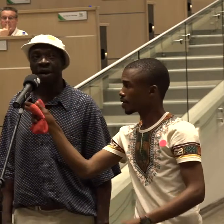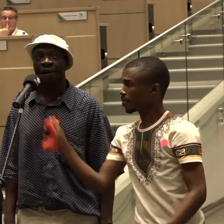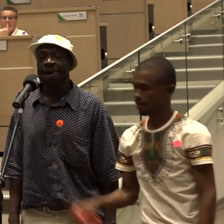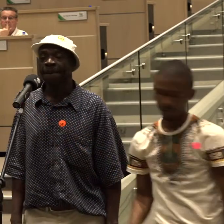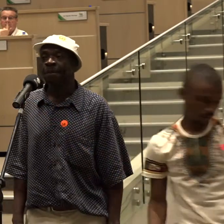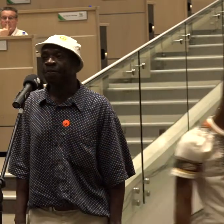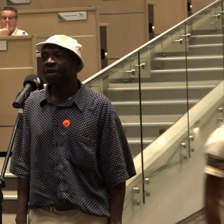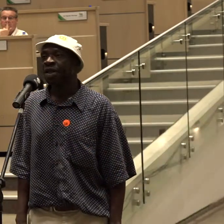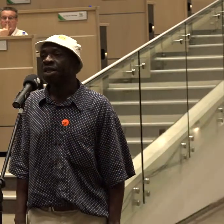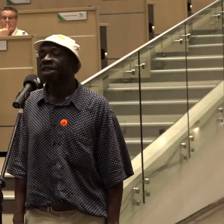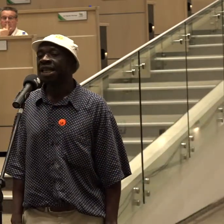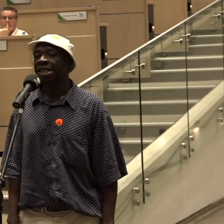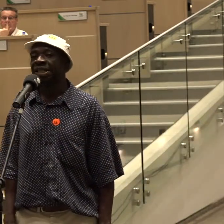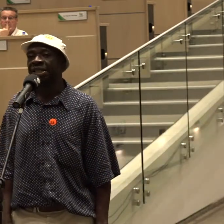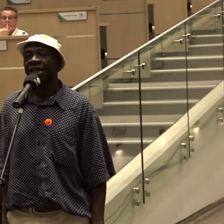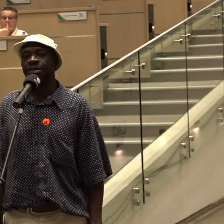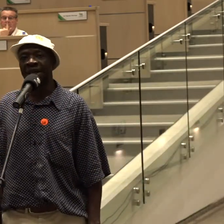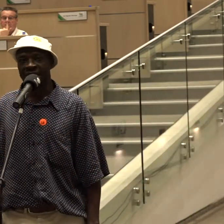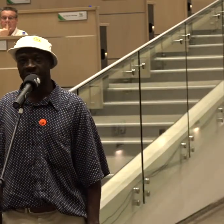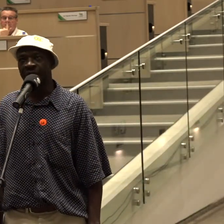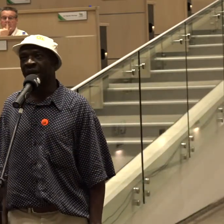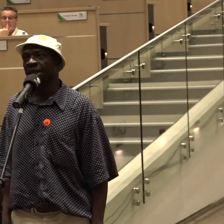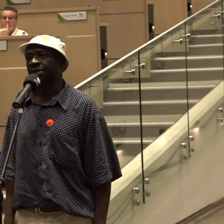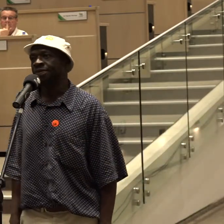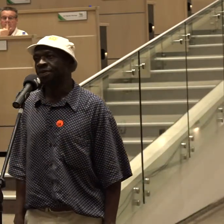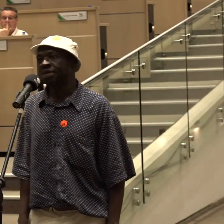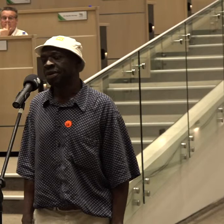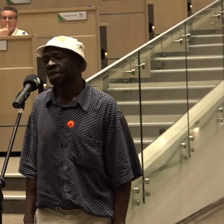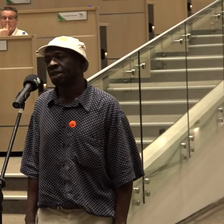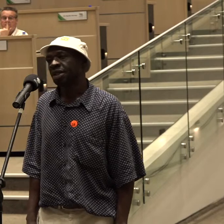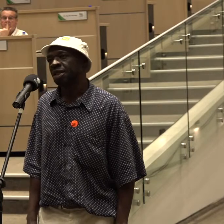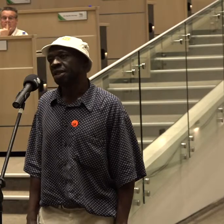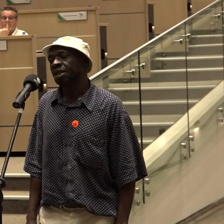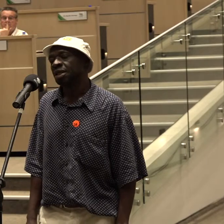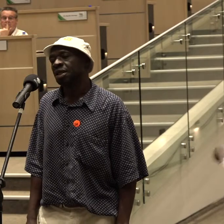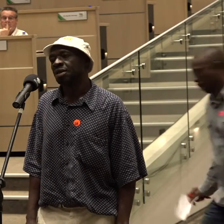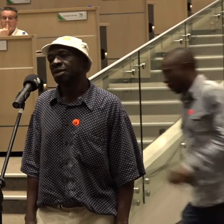uh 18th Street by stamina